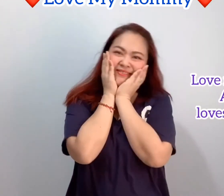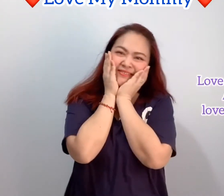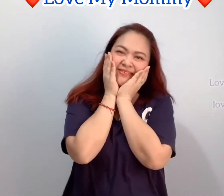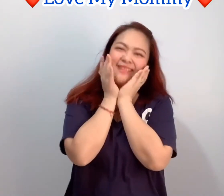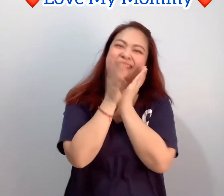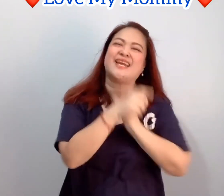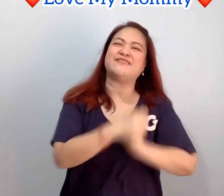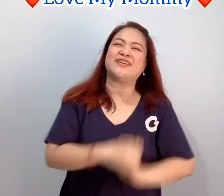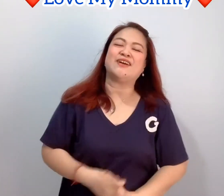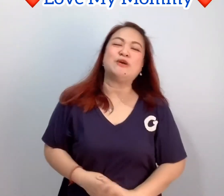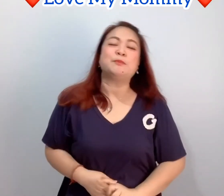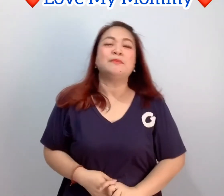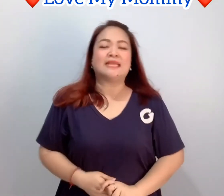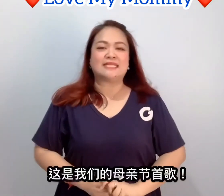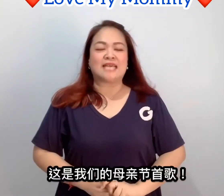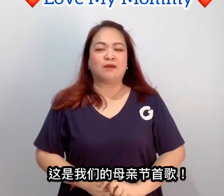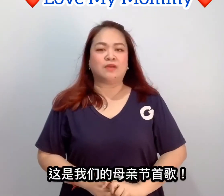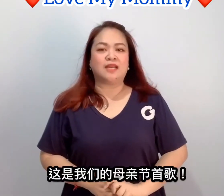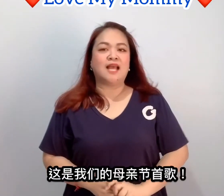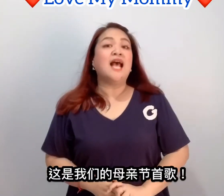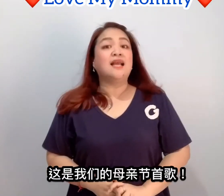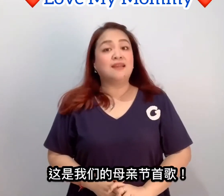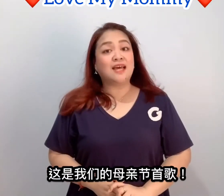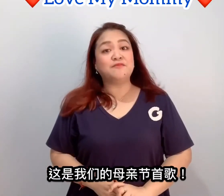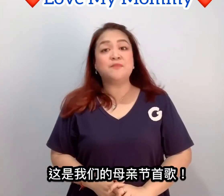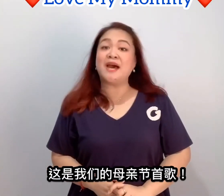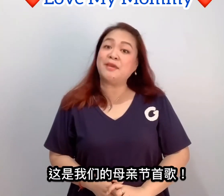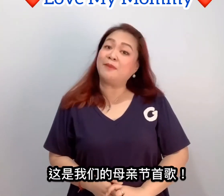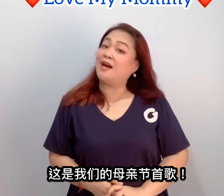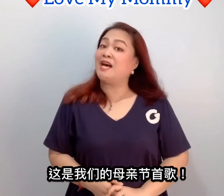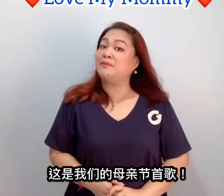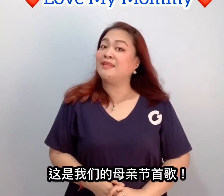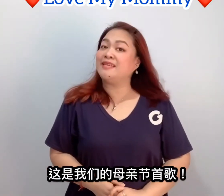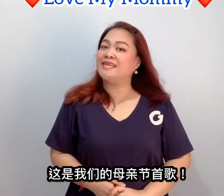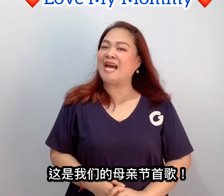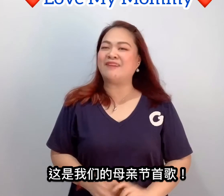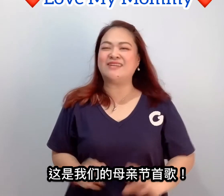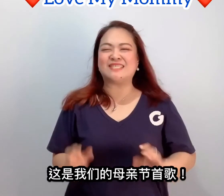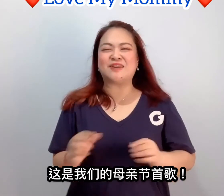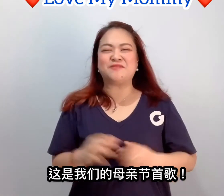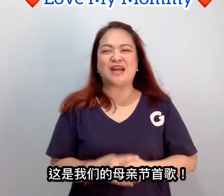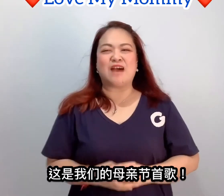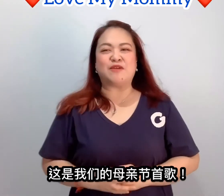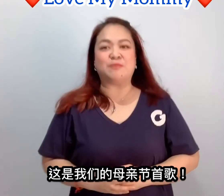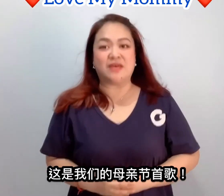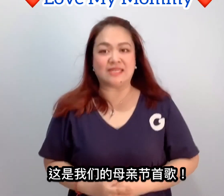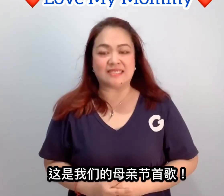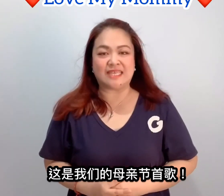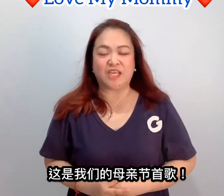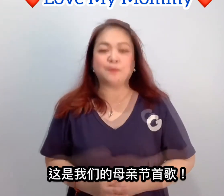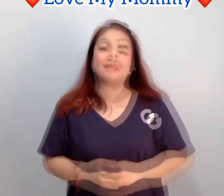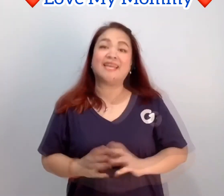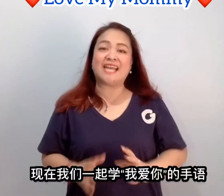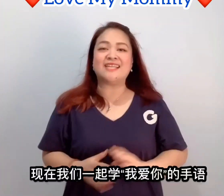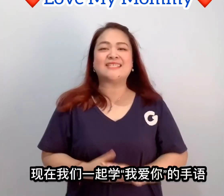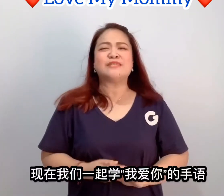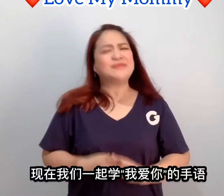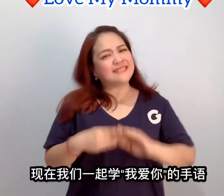too. There we go. This hour. Love my mommy, our song for our Mother's Day. And now let's see, what's the sign